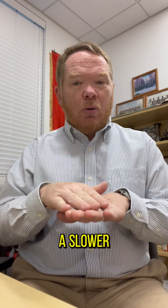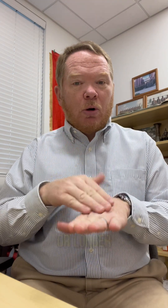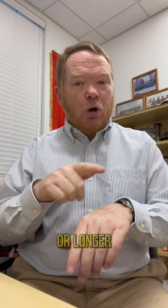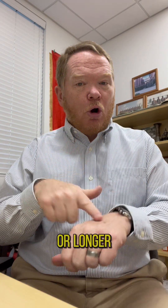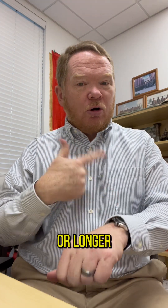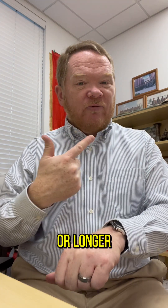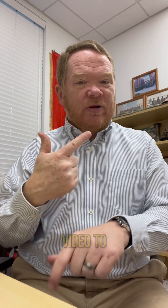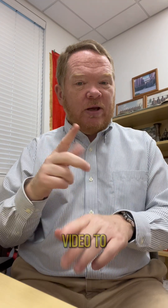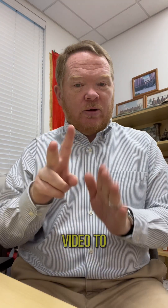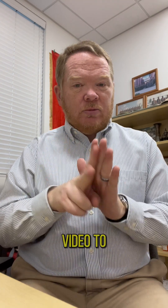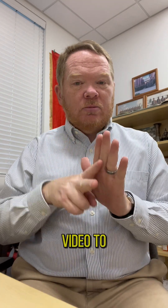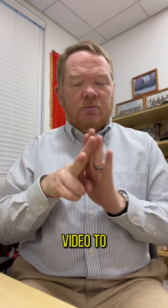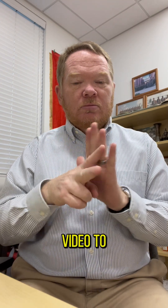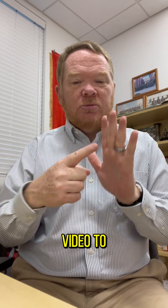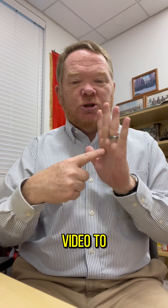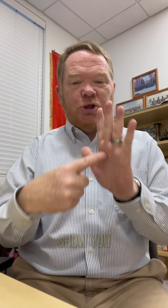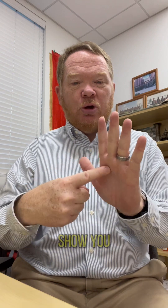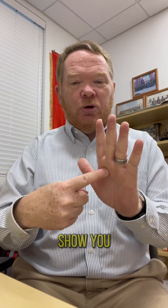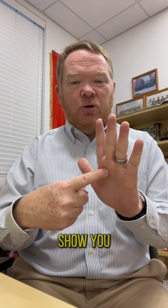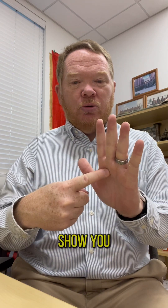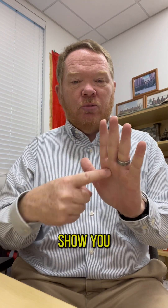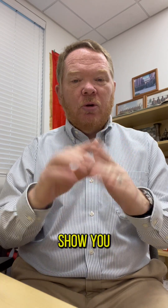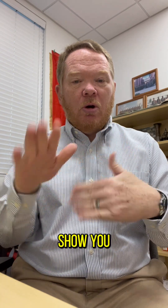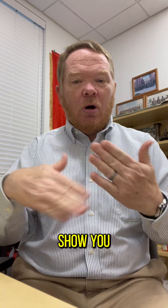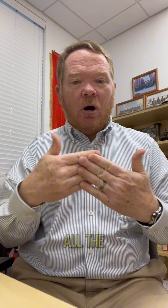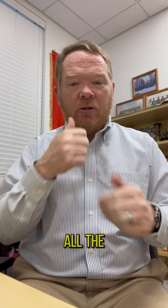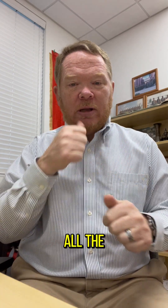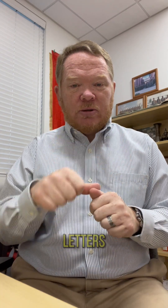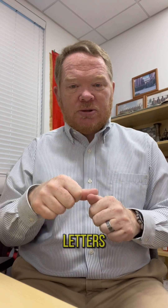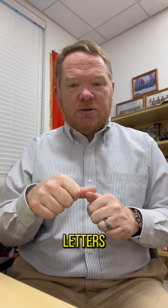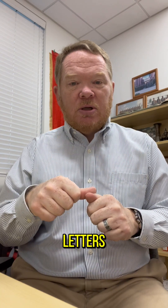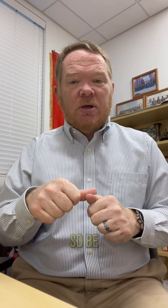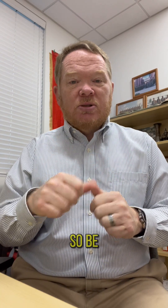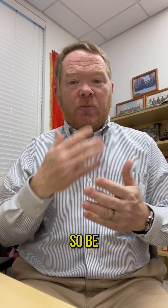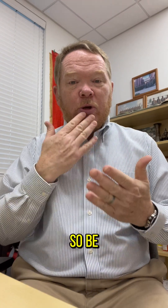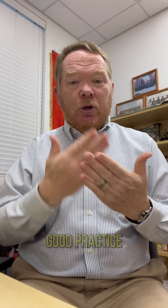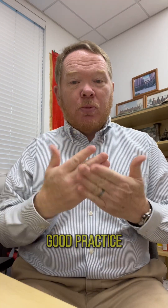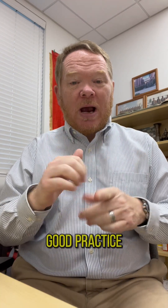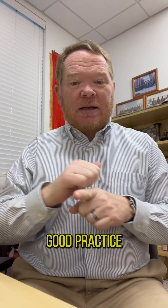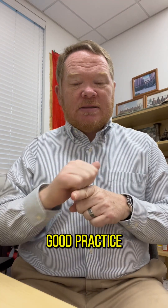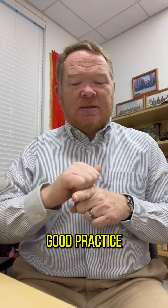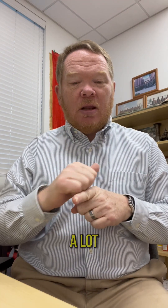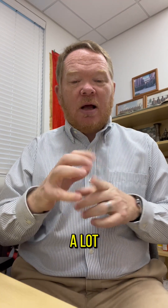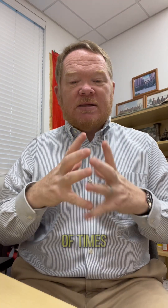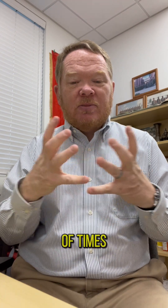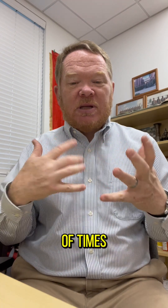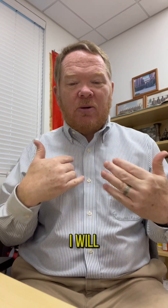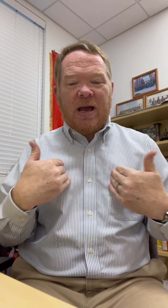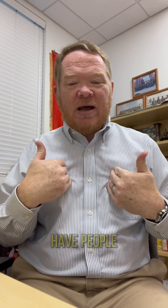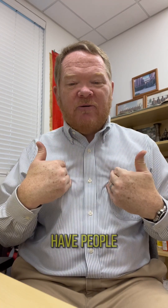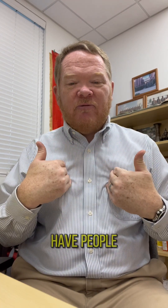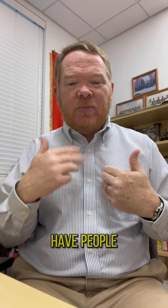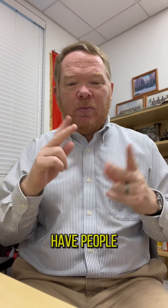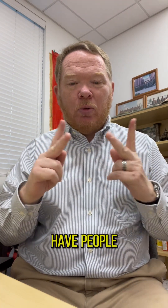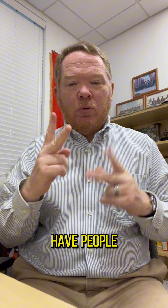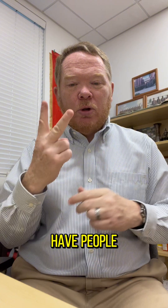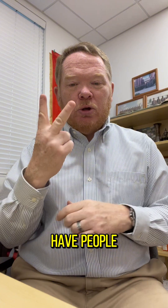or longer video to show you all the letters. So it'd be good to practice. A lot of times I will have people do